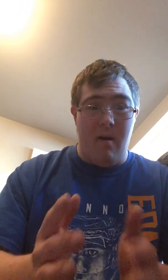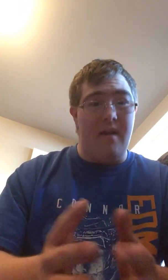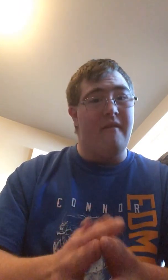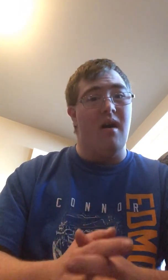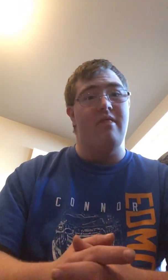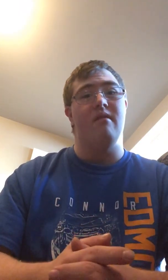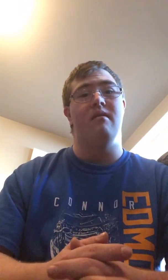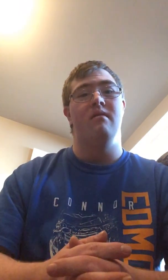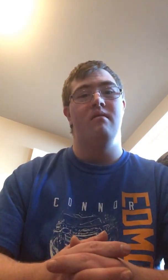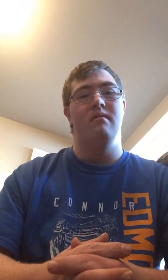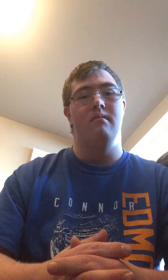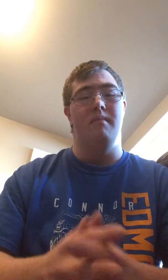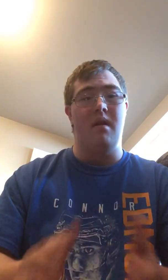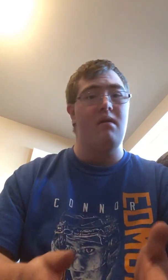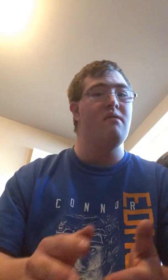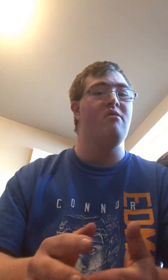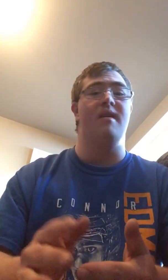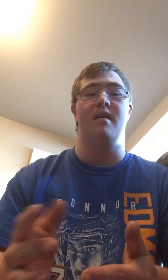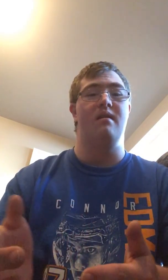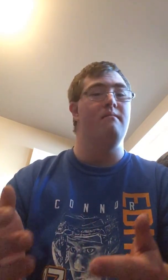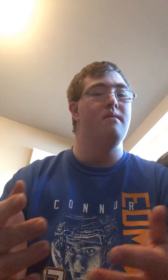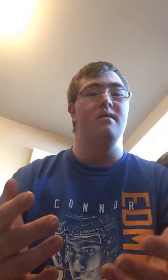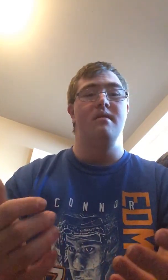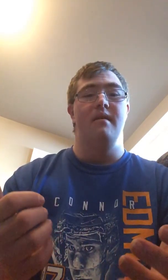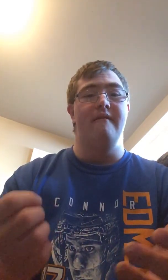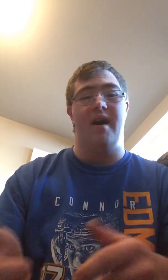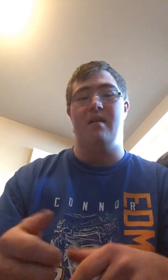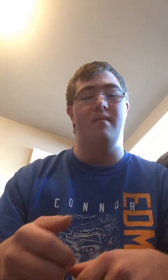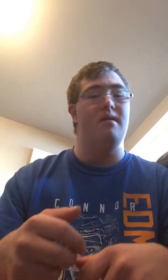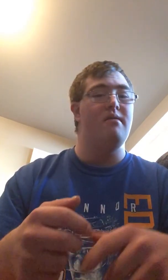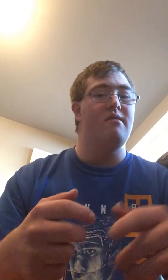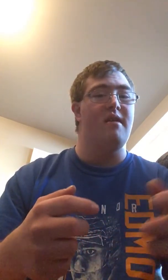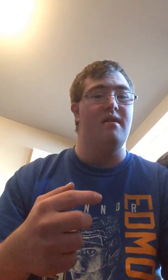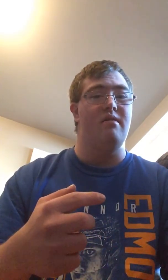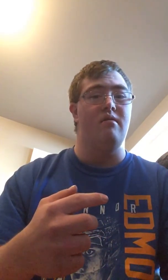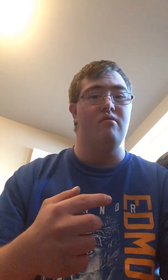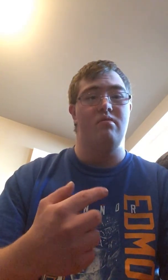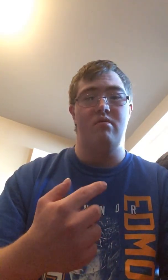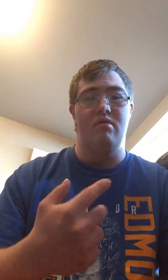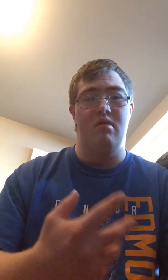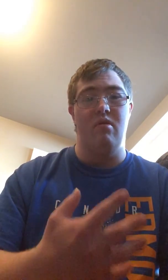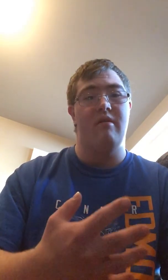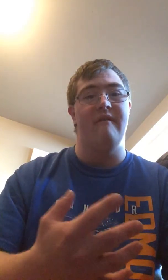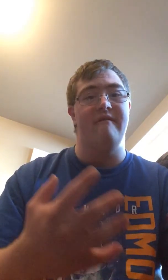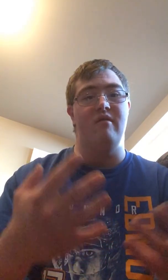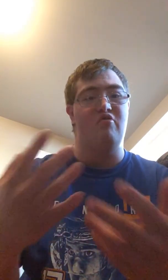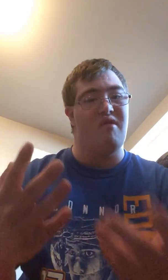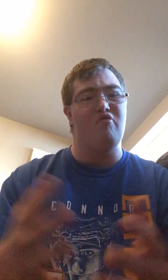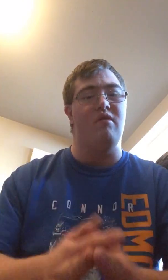other minerals like vitamins and lots of nutritional stuff in